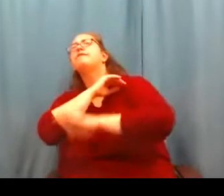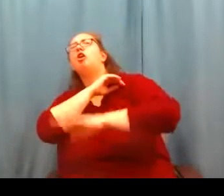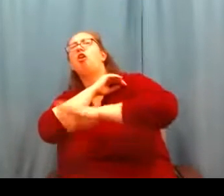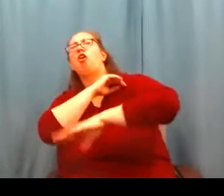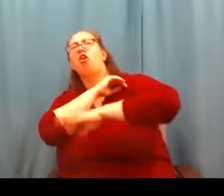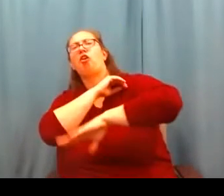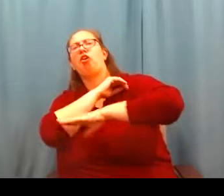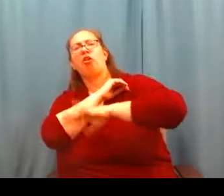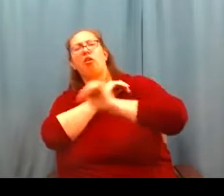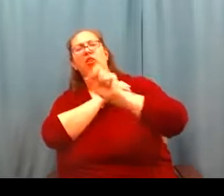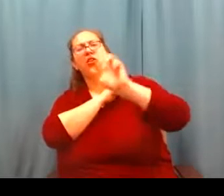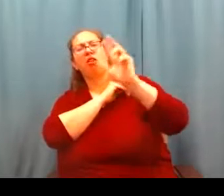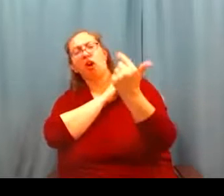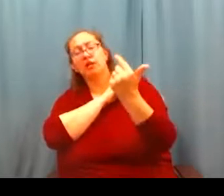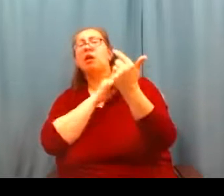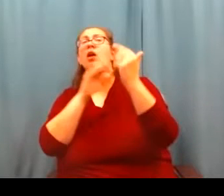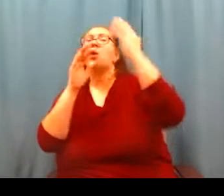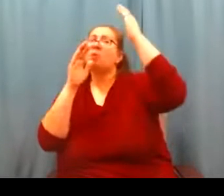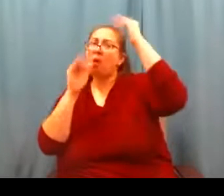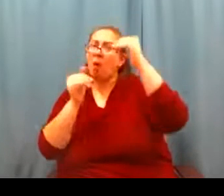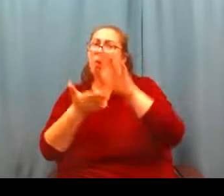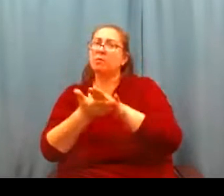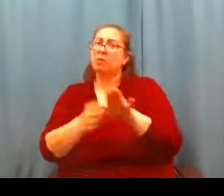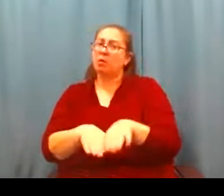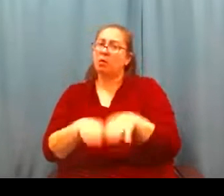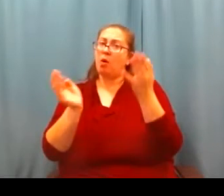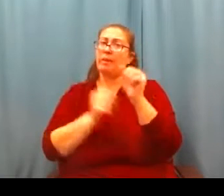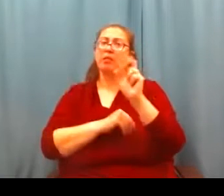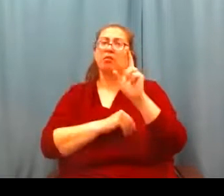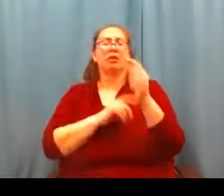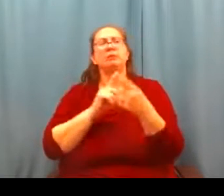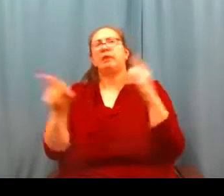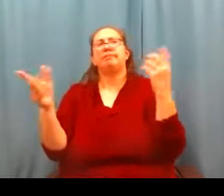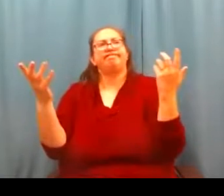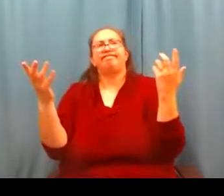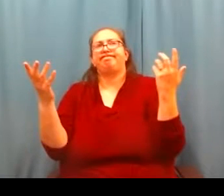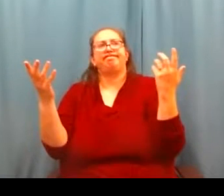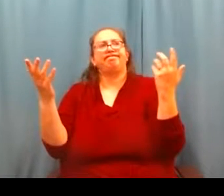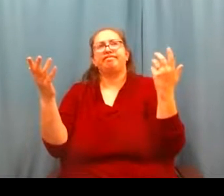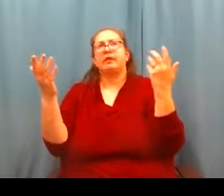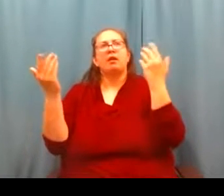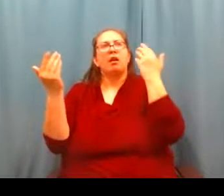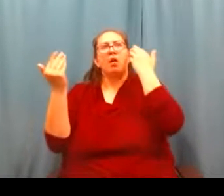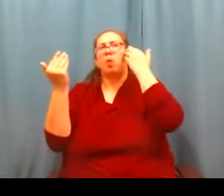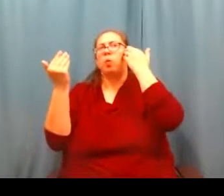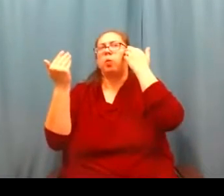that schools will be able to reopen in August, but we just don't know the answer to that question yet.